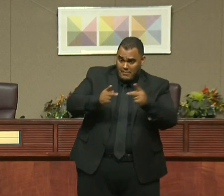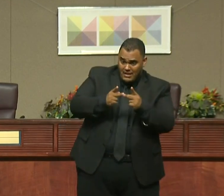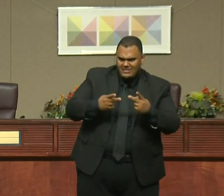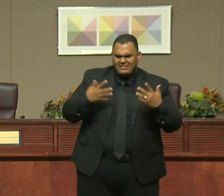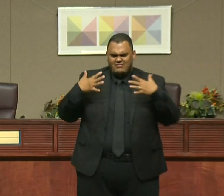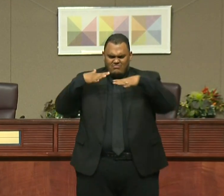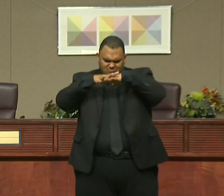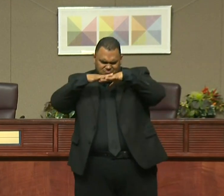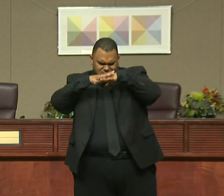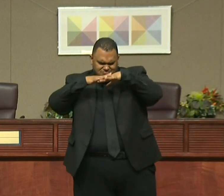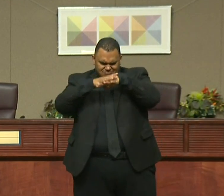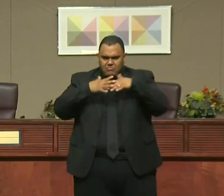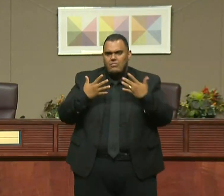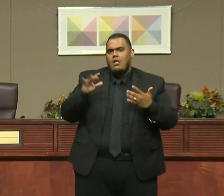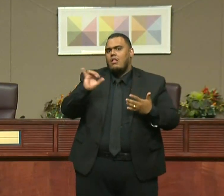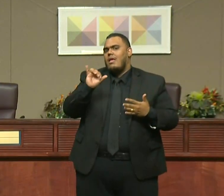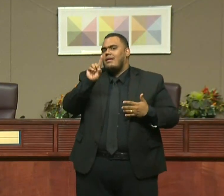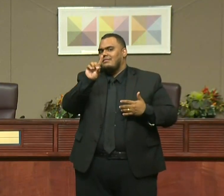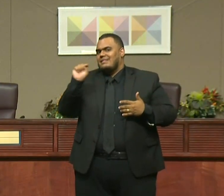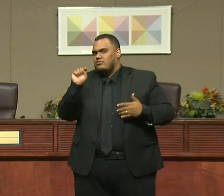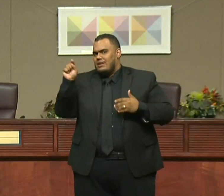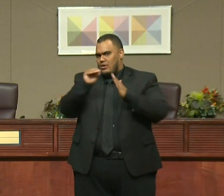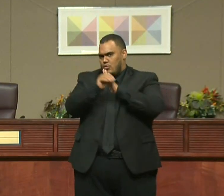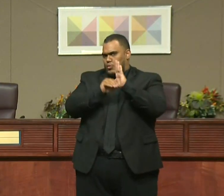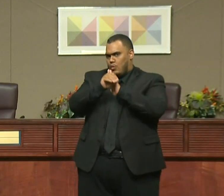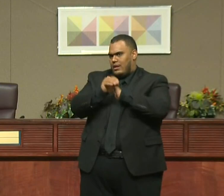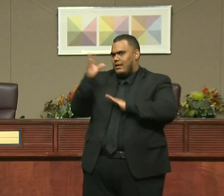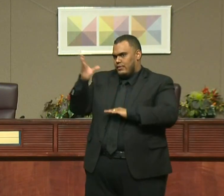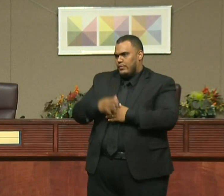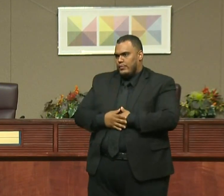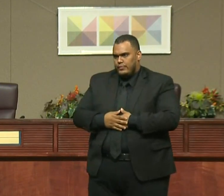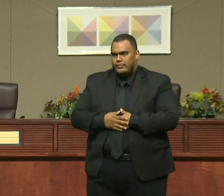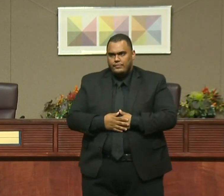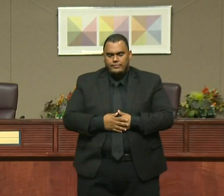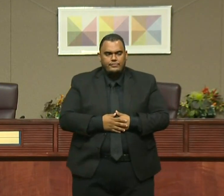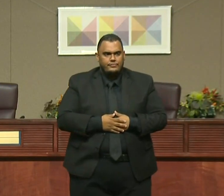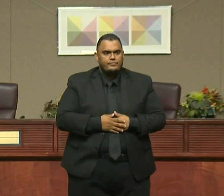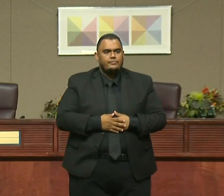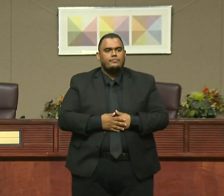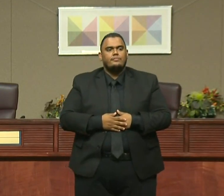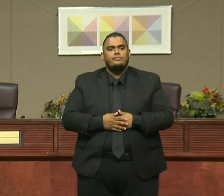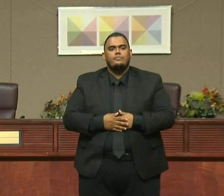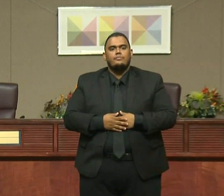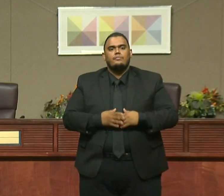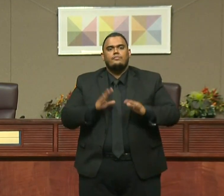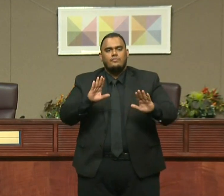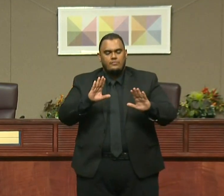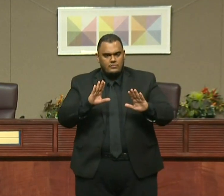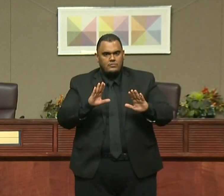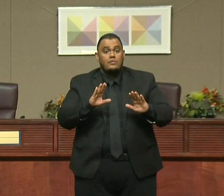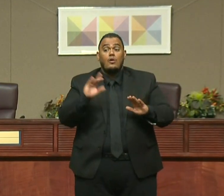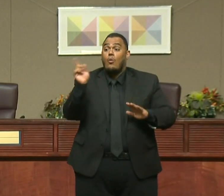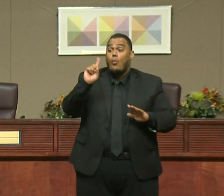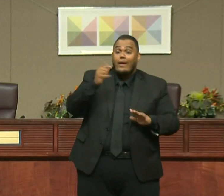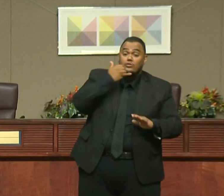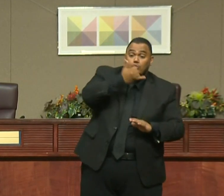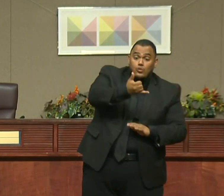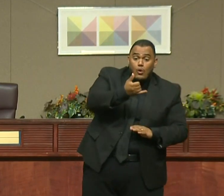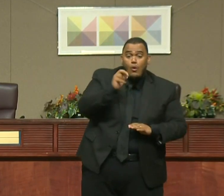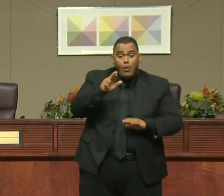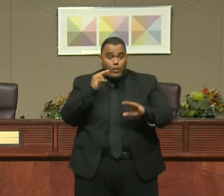downtown Orlando? So with regard to where to call or email, there is in our